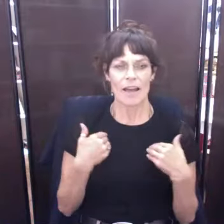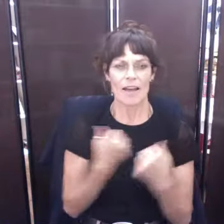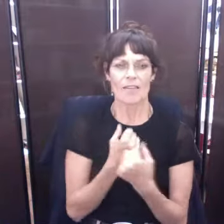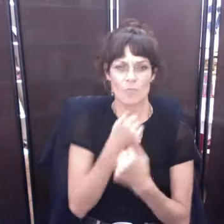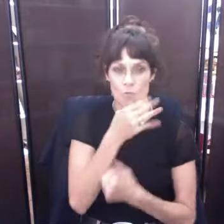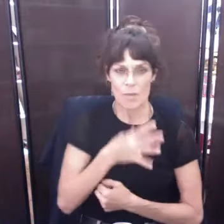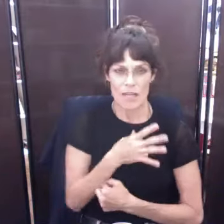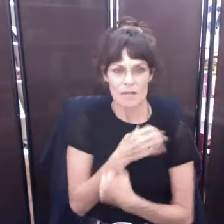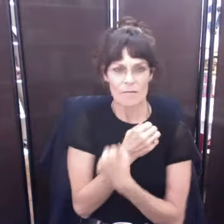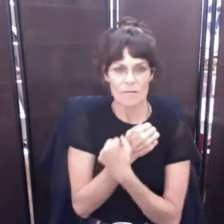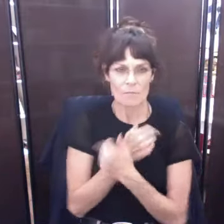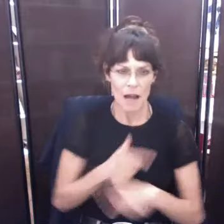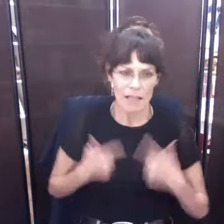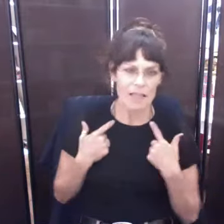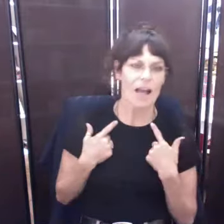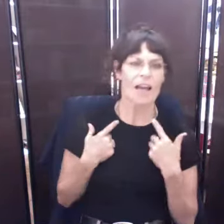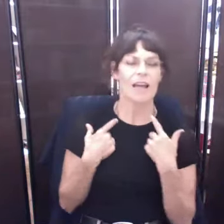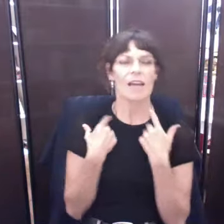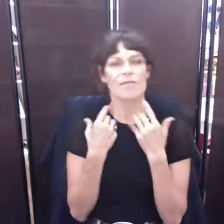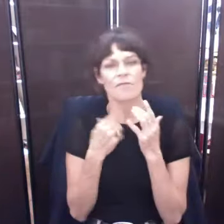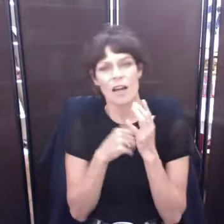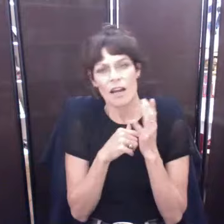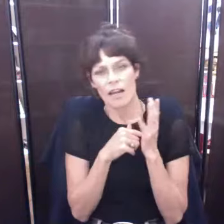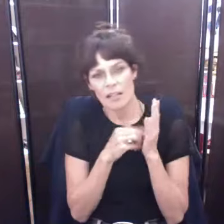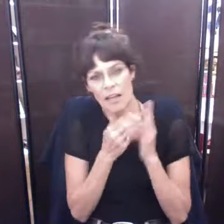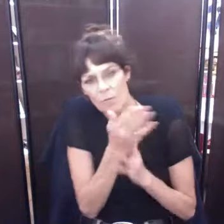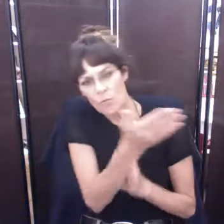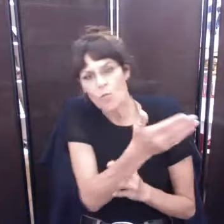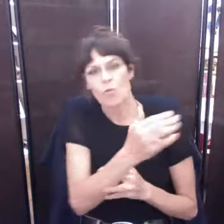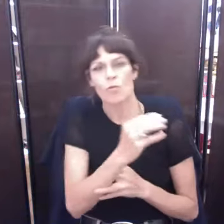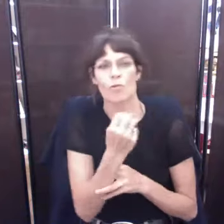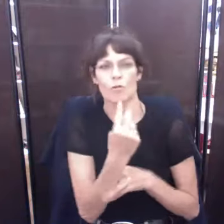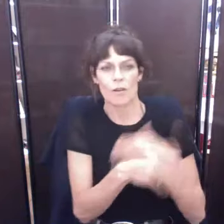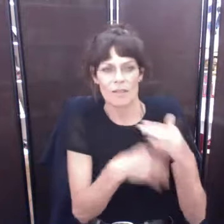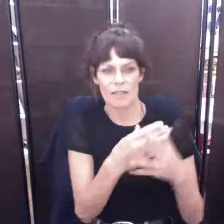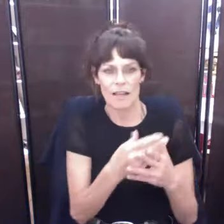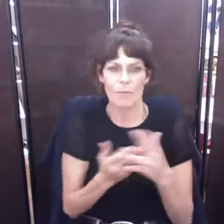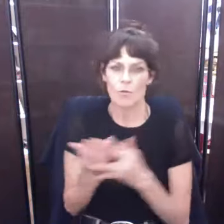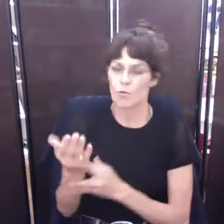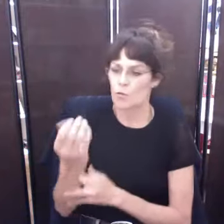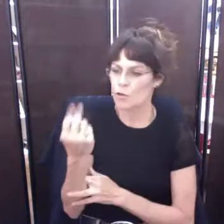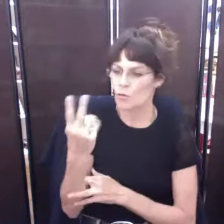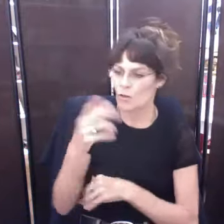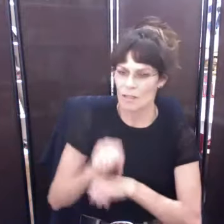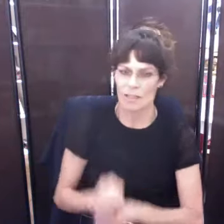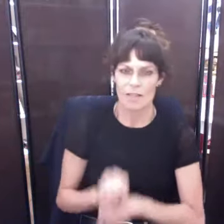all 12 steps, through the traditions. And I know that nobody likes to talk about the big C, but the cons. I